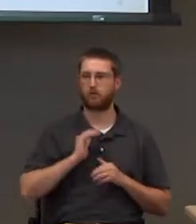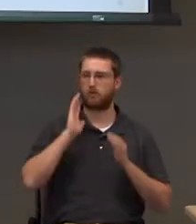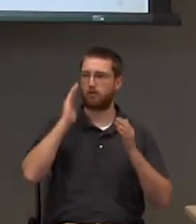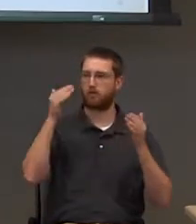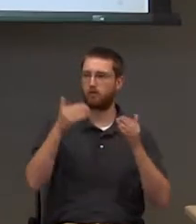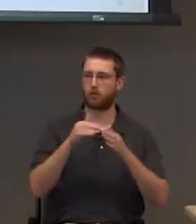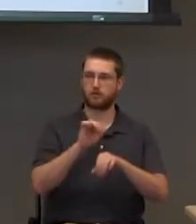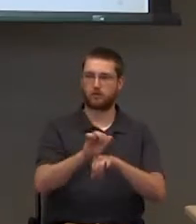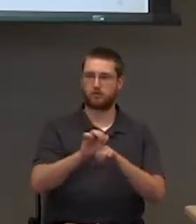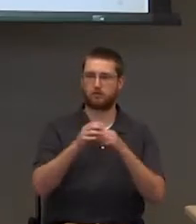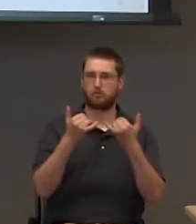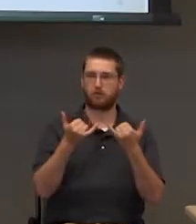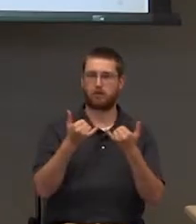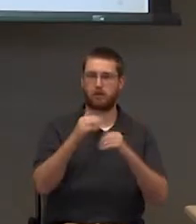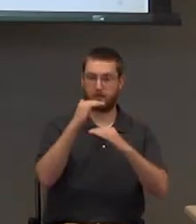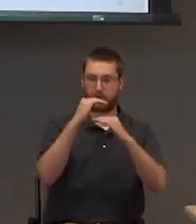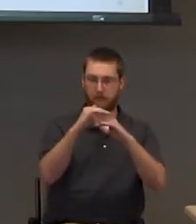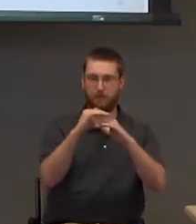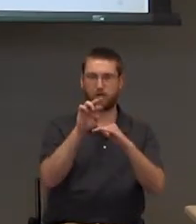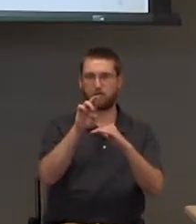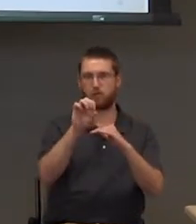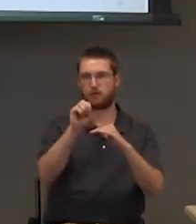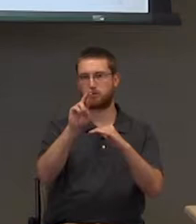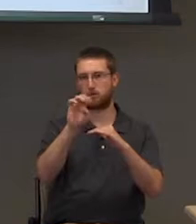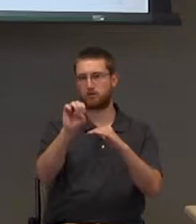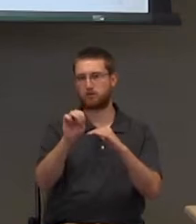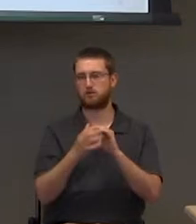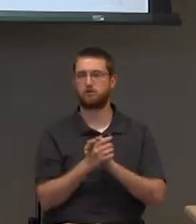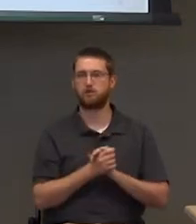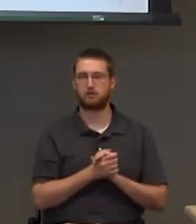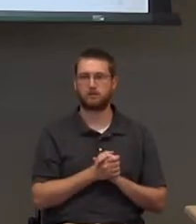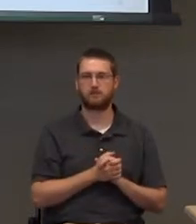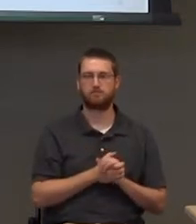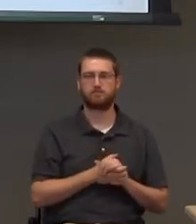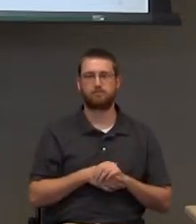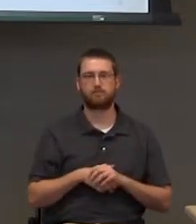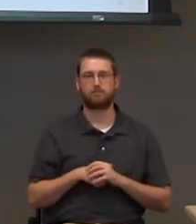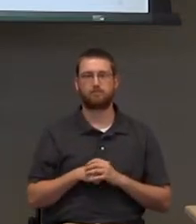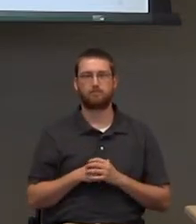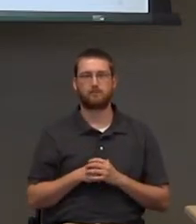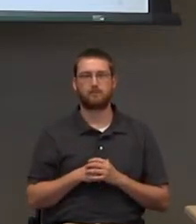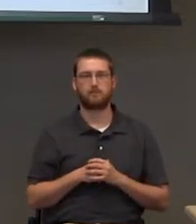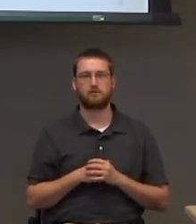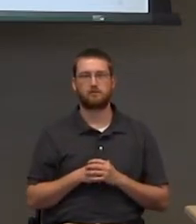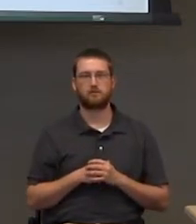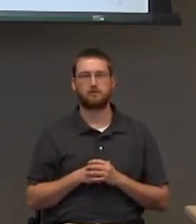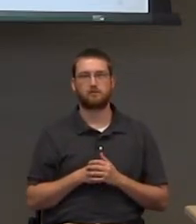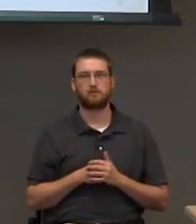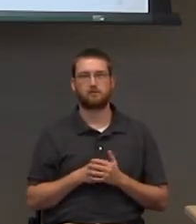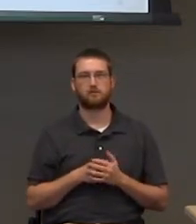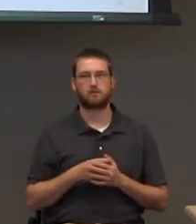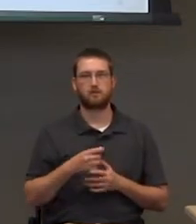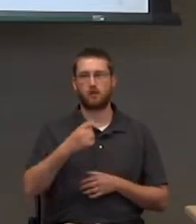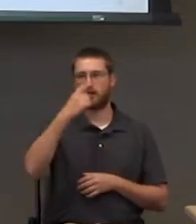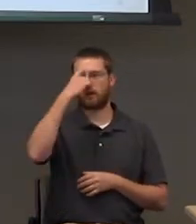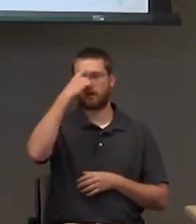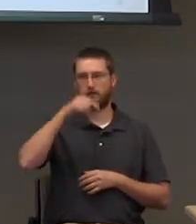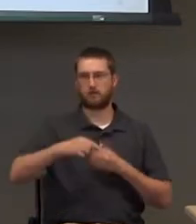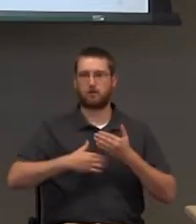effort right now because we have a very limited resource pool in which to go after it. I think through this